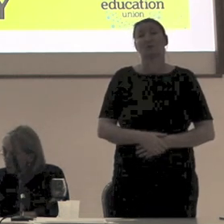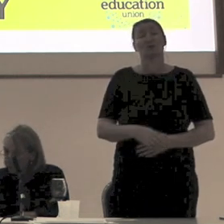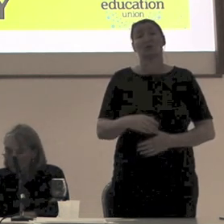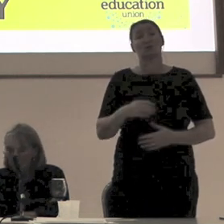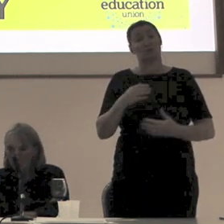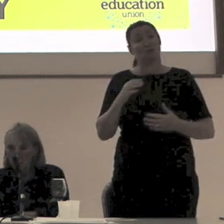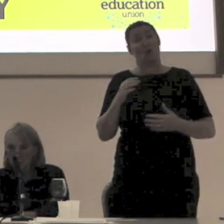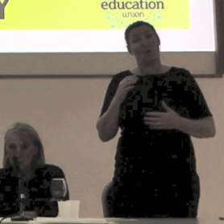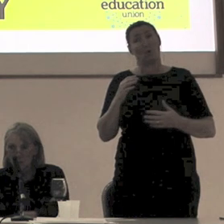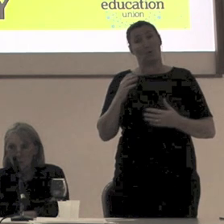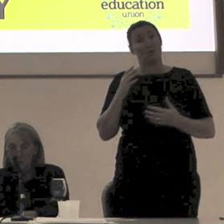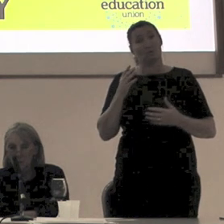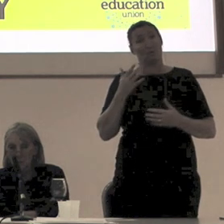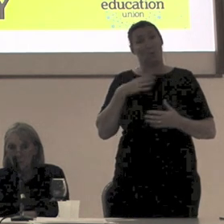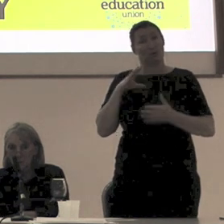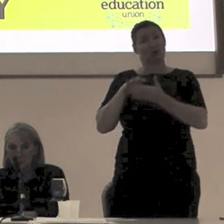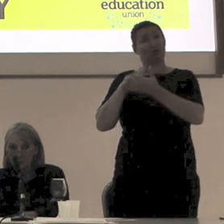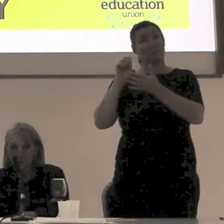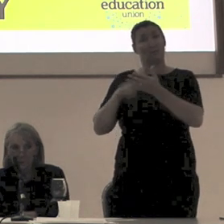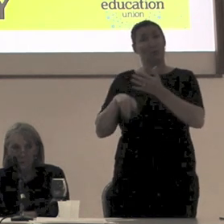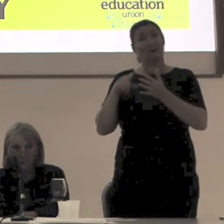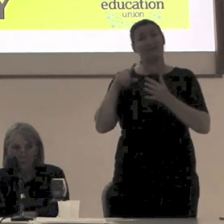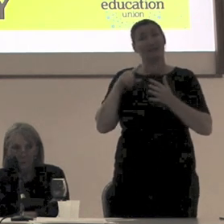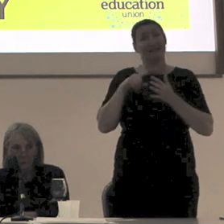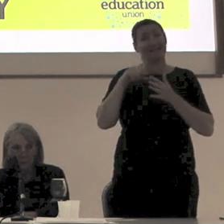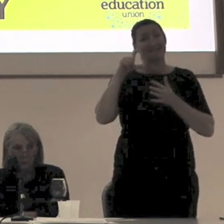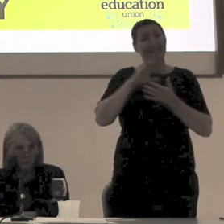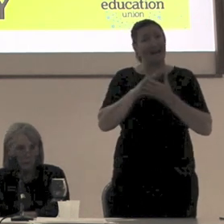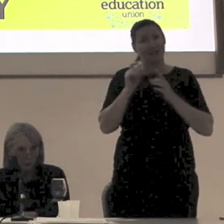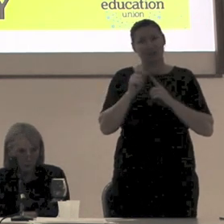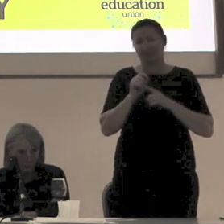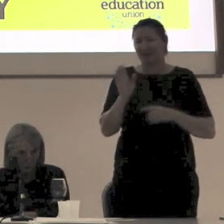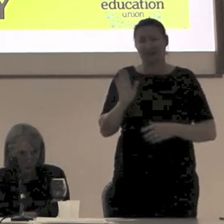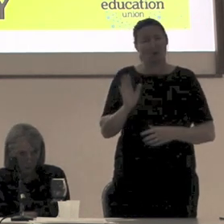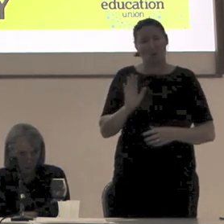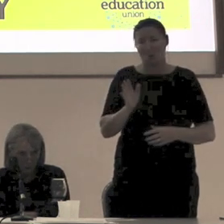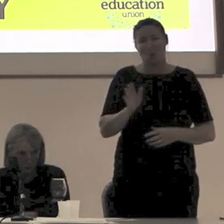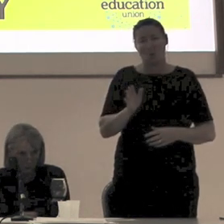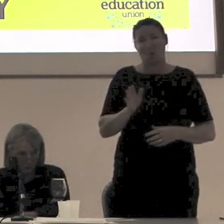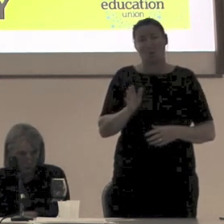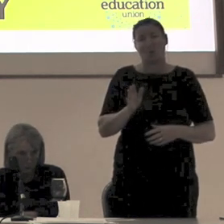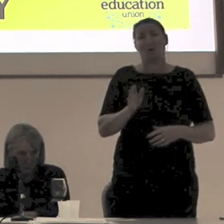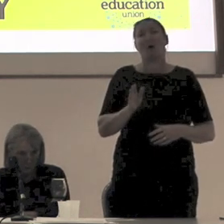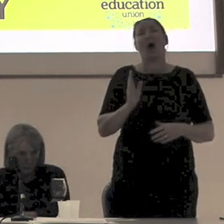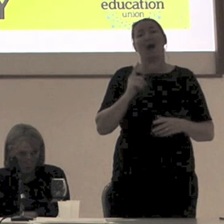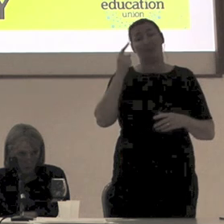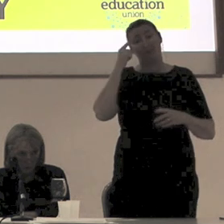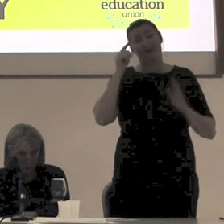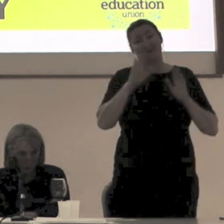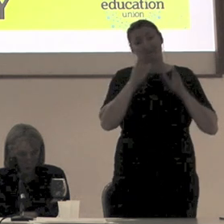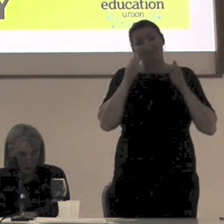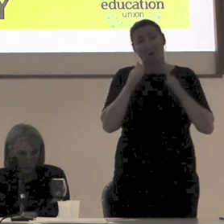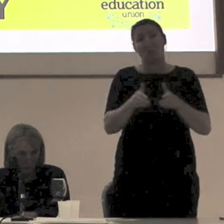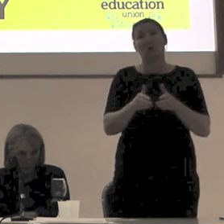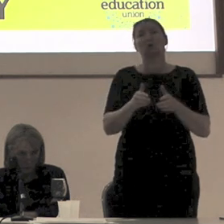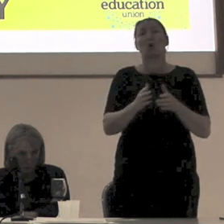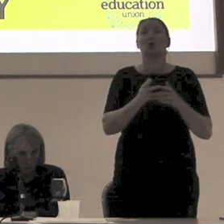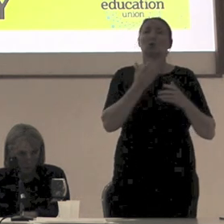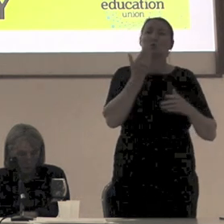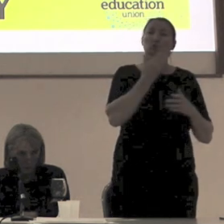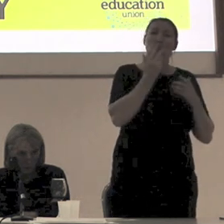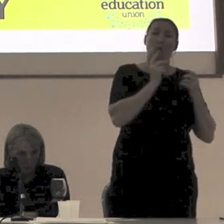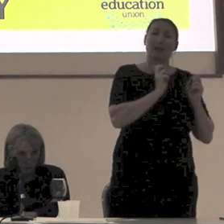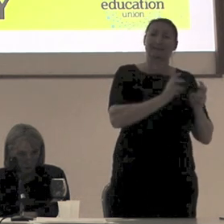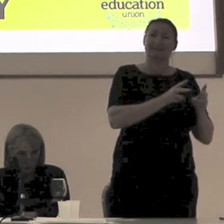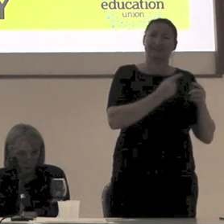young people to fit into the current systems with classroom staff picking up the pieces, the focus should be on making a school system which